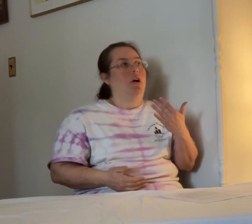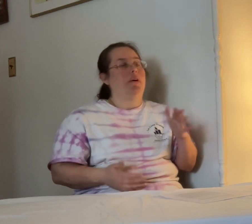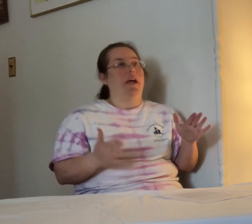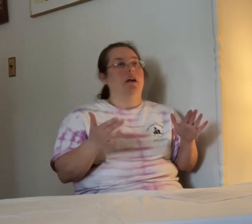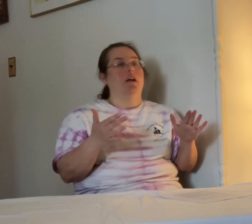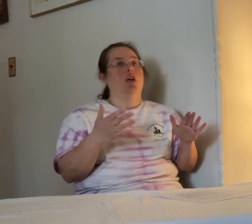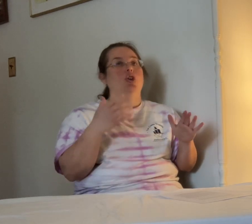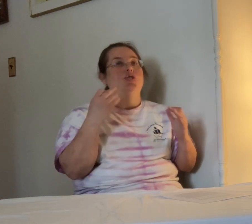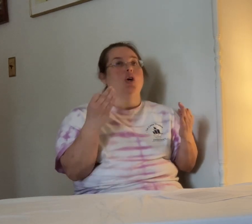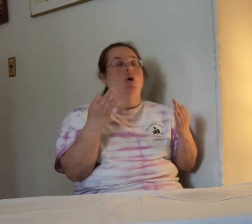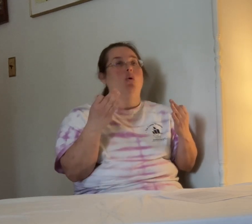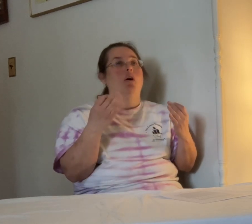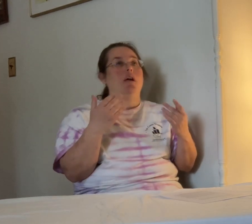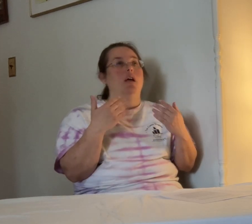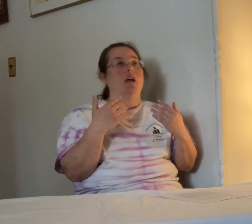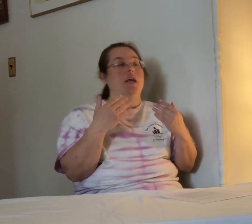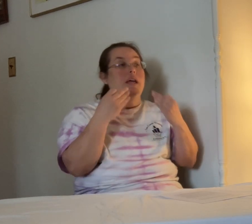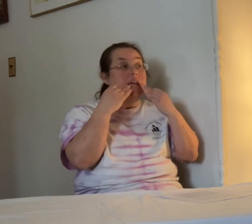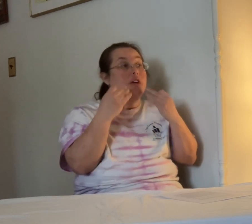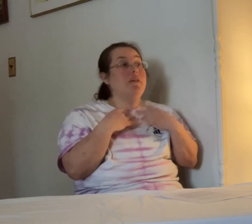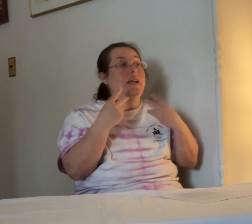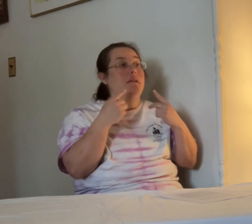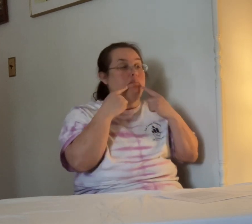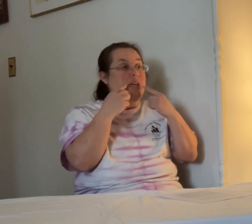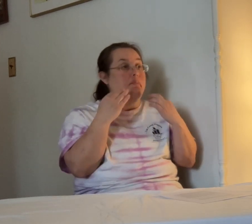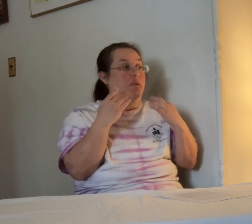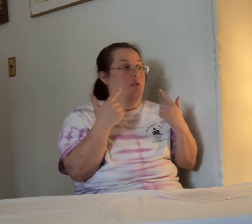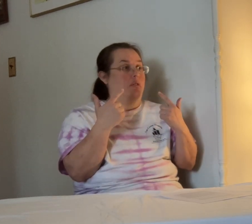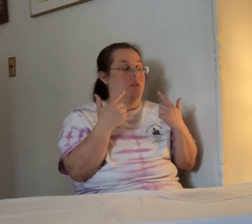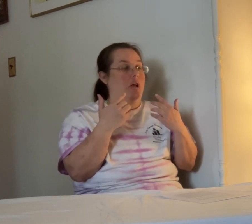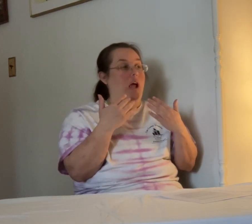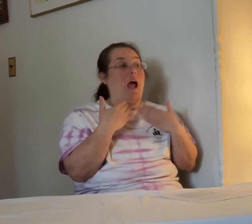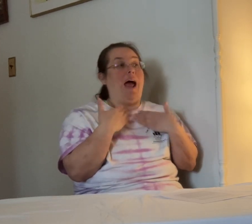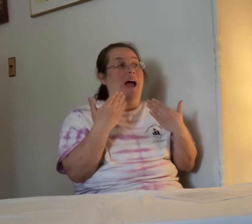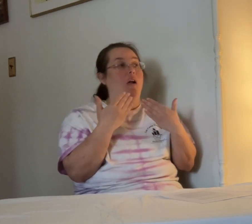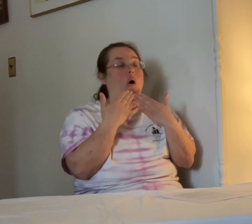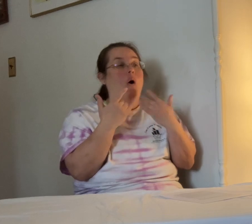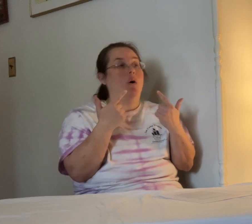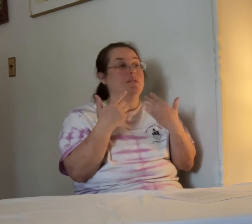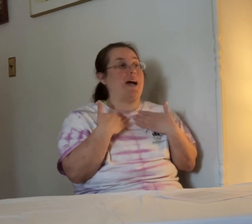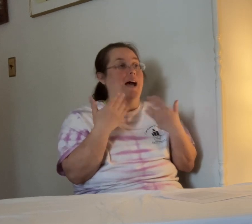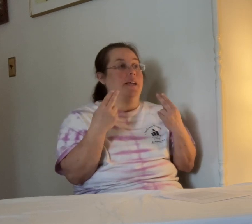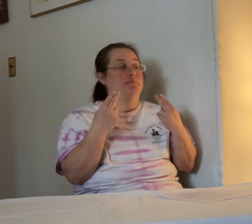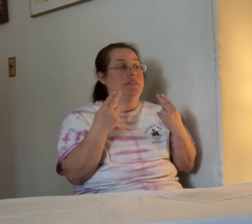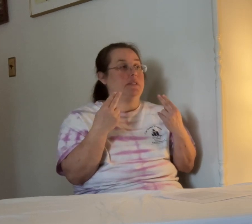okay, so hearing people at all times,